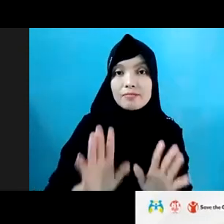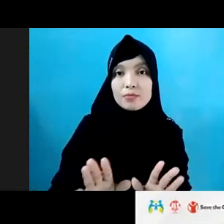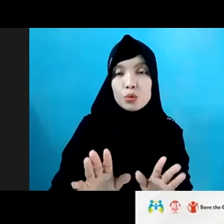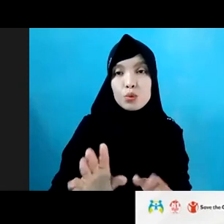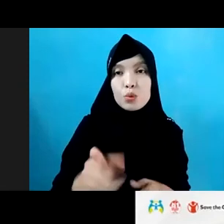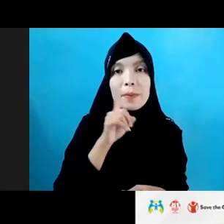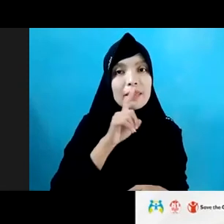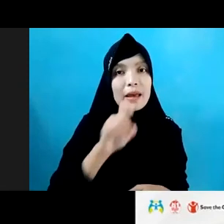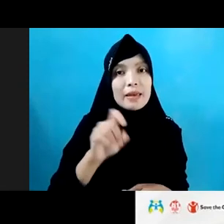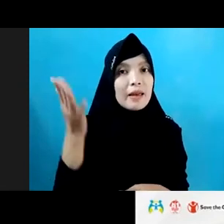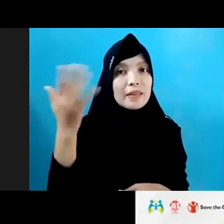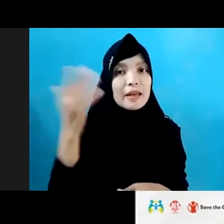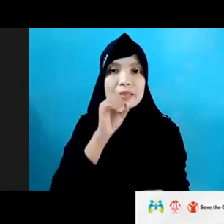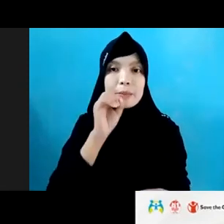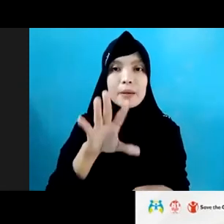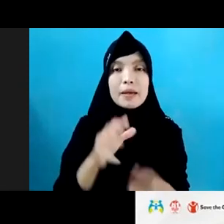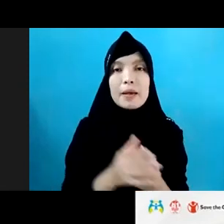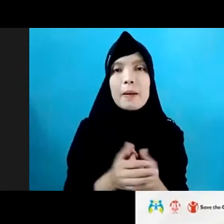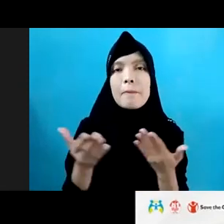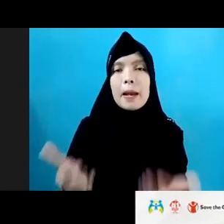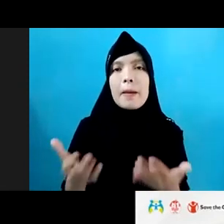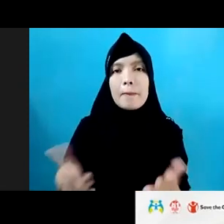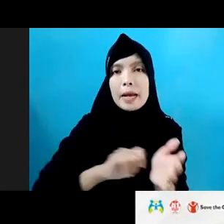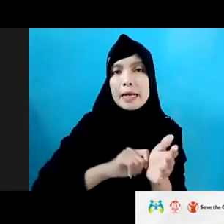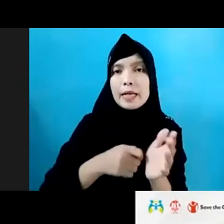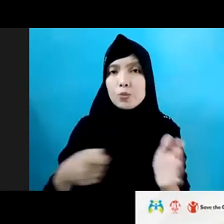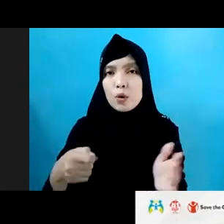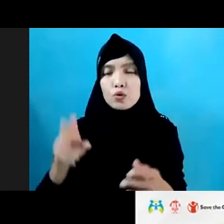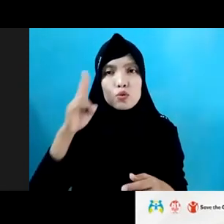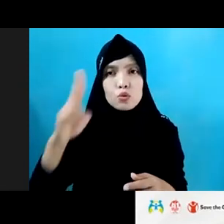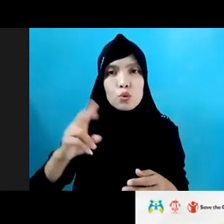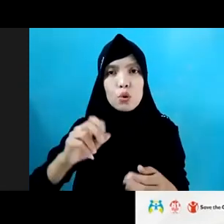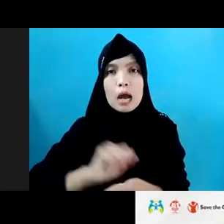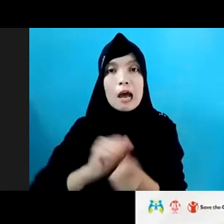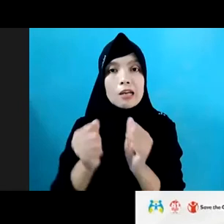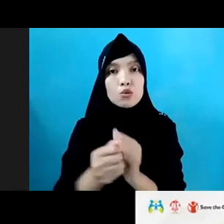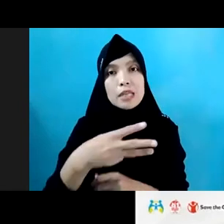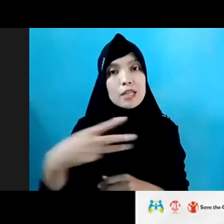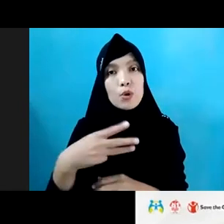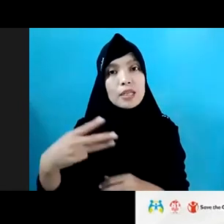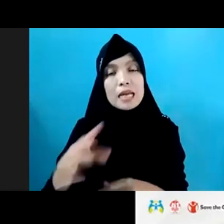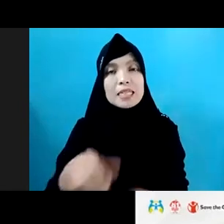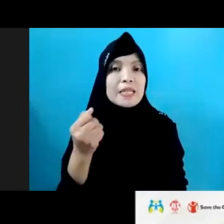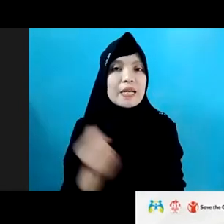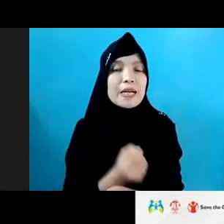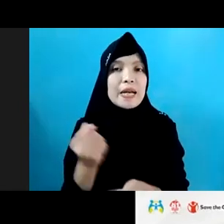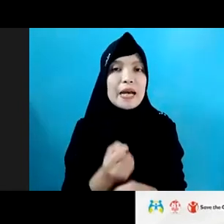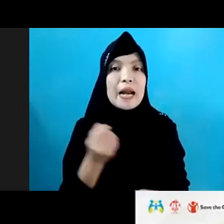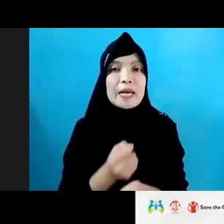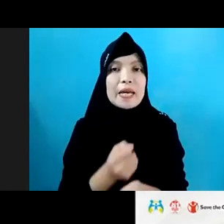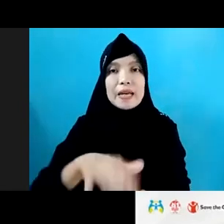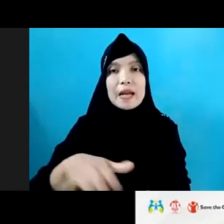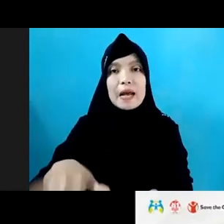bagaimana sebaiknya respon untuk kasus eksploitasi dan kekerasan terhadap anak yang ada di wilayah terpencil?